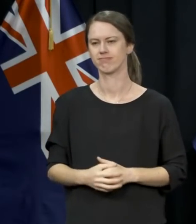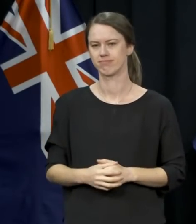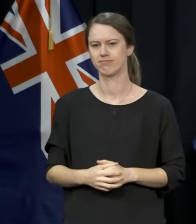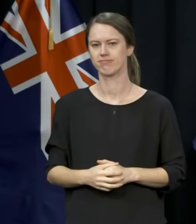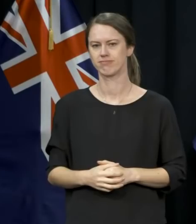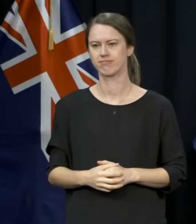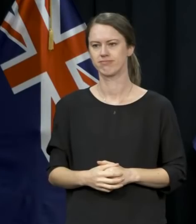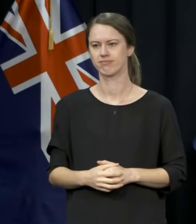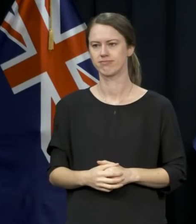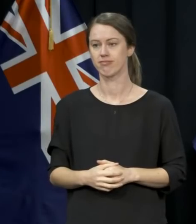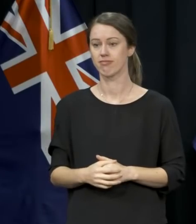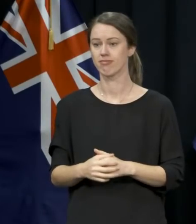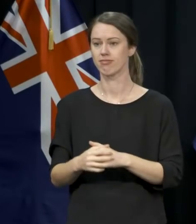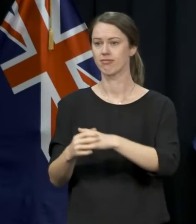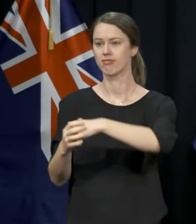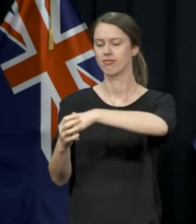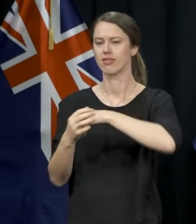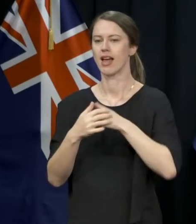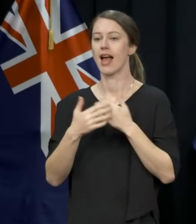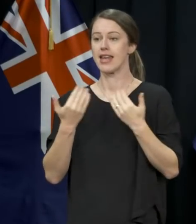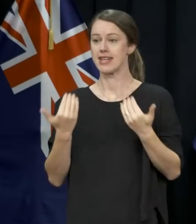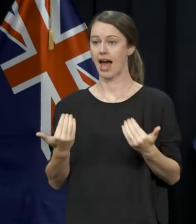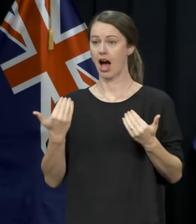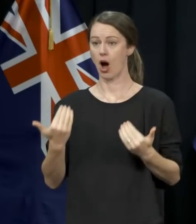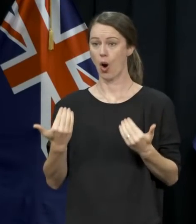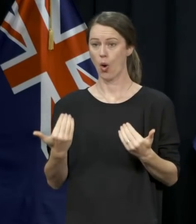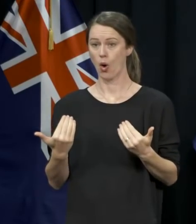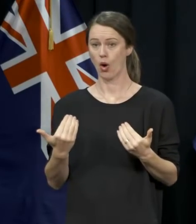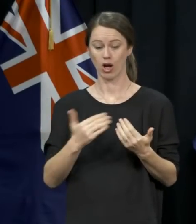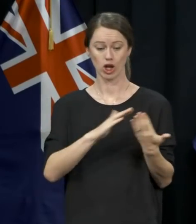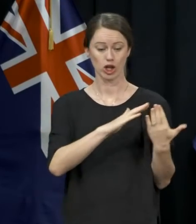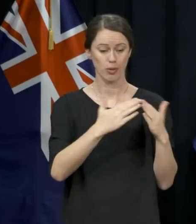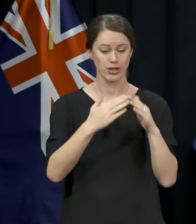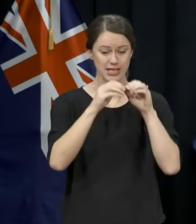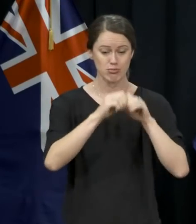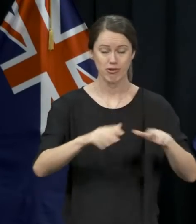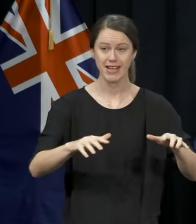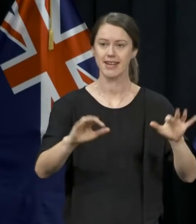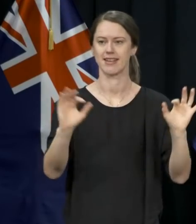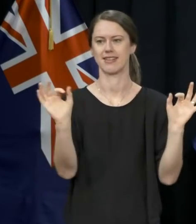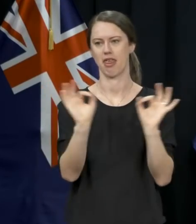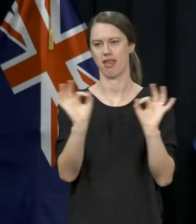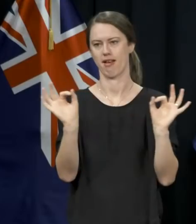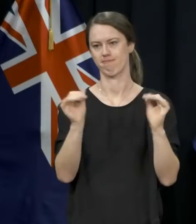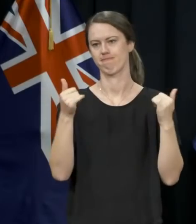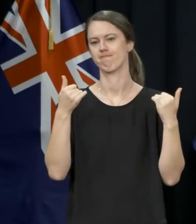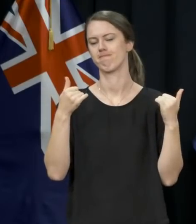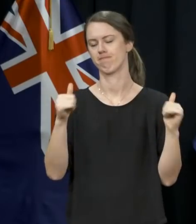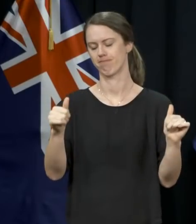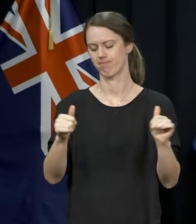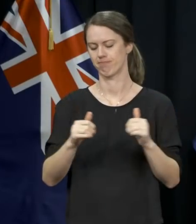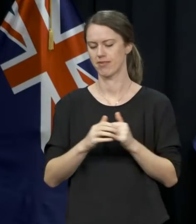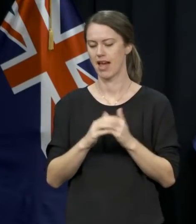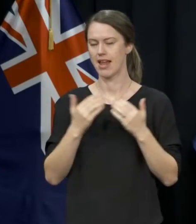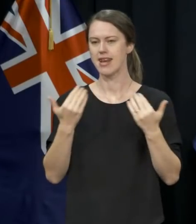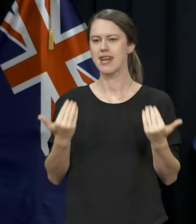We've now shifted to a more stable footing with no evidence of community transmission. With the focus shifting to